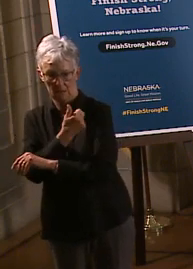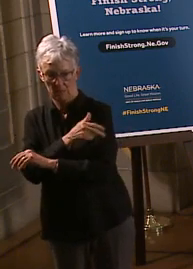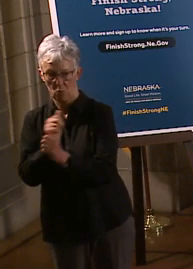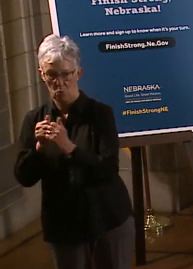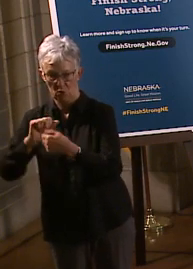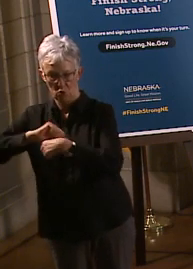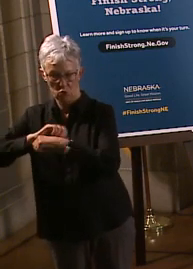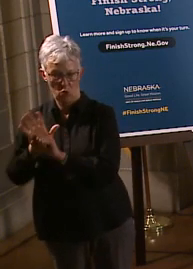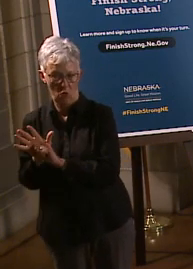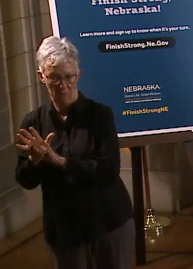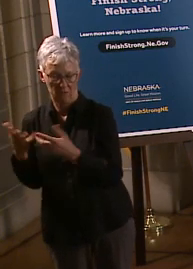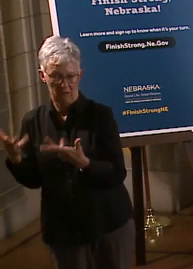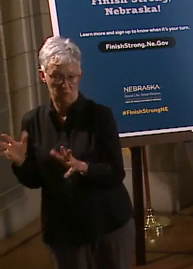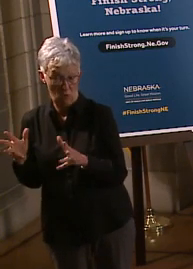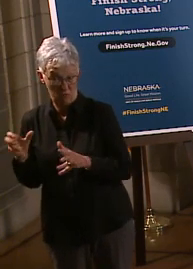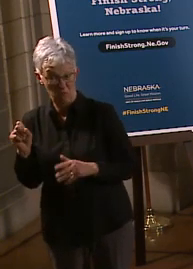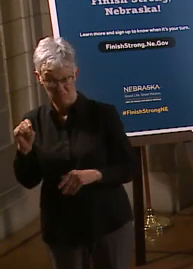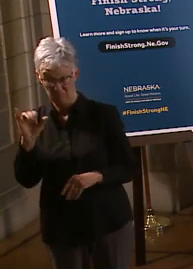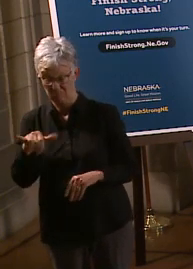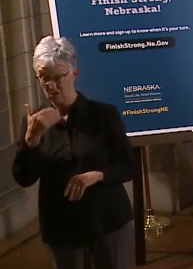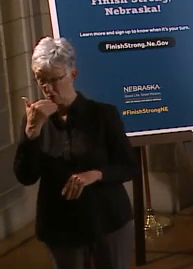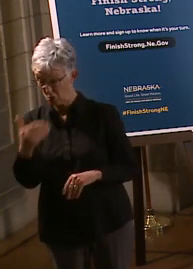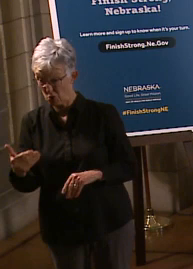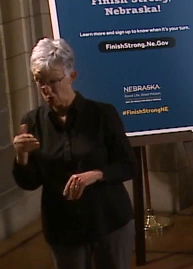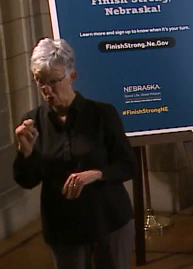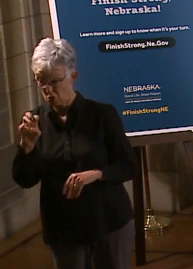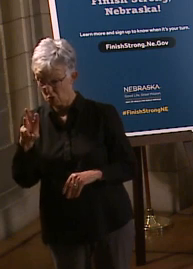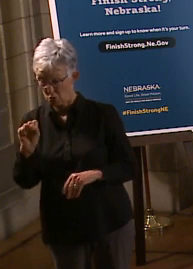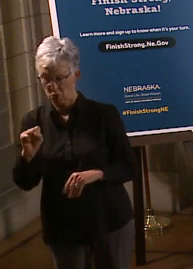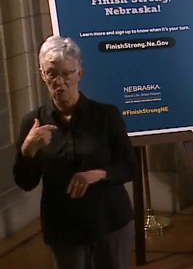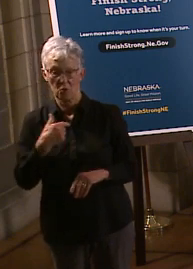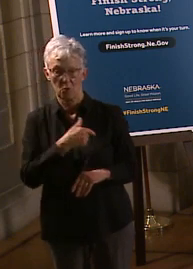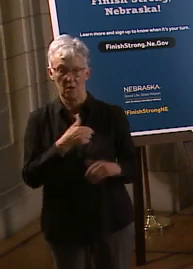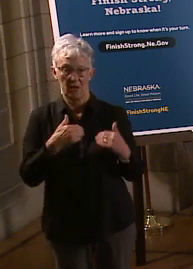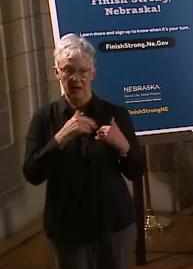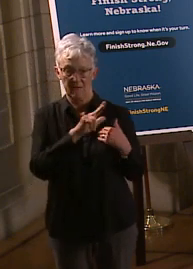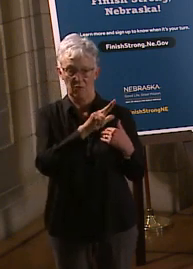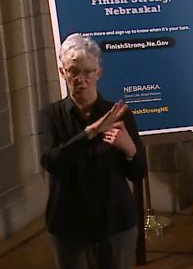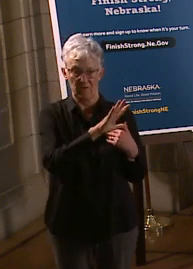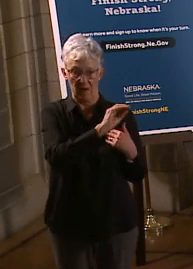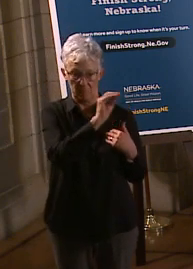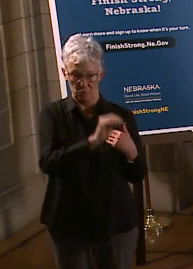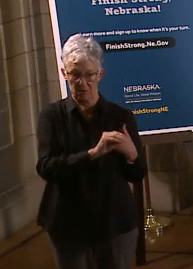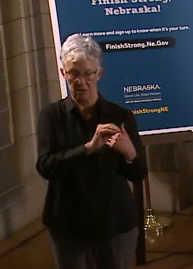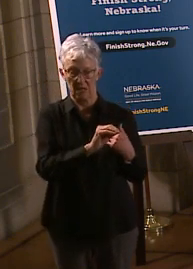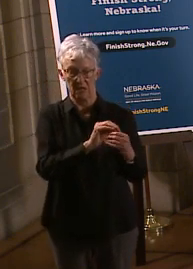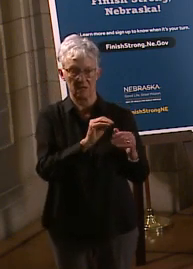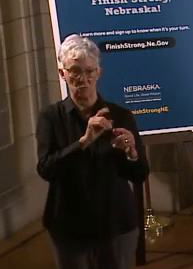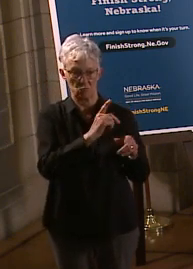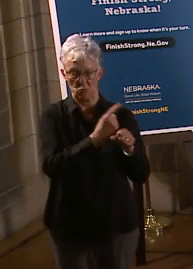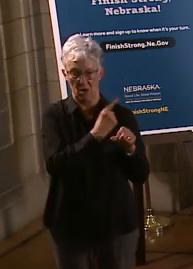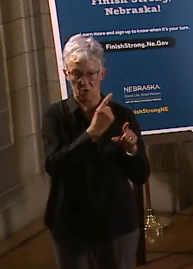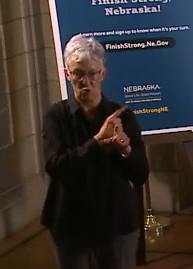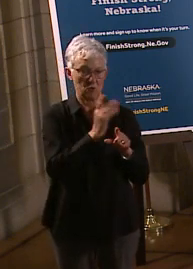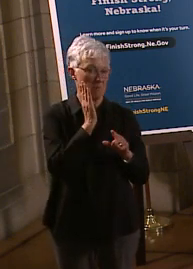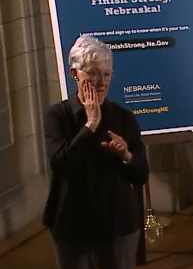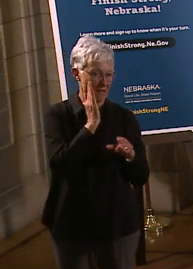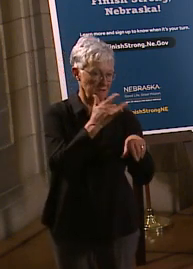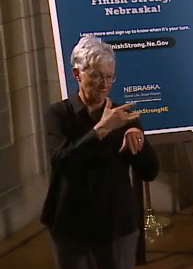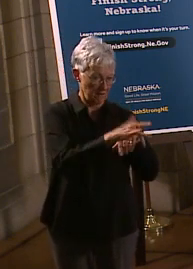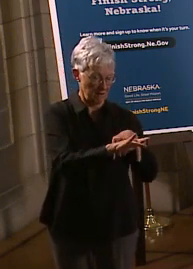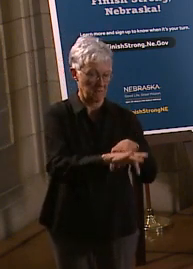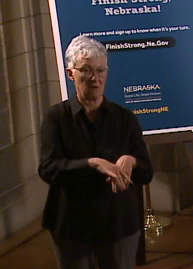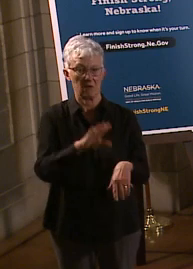frame. So that's good news. Our hospital capacity is 35% hospital beds, 41% ICU beds, and